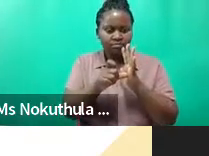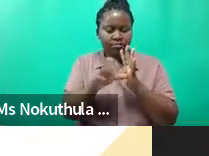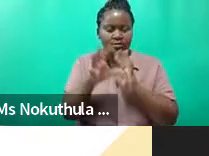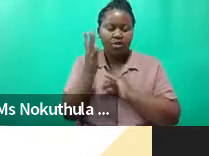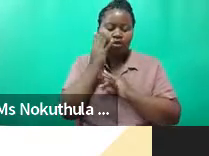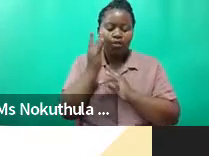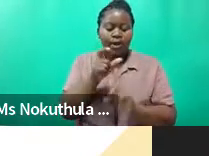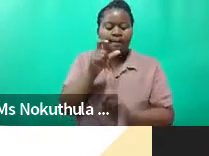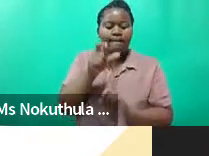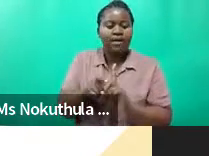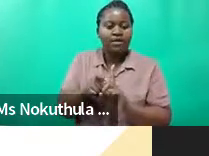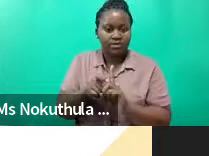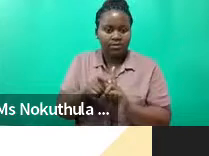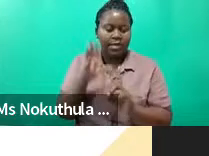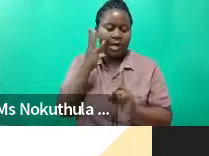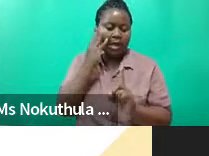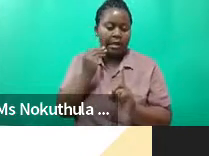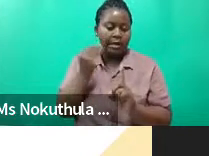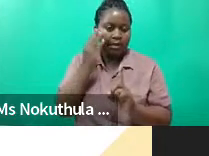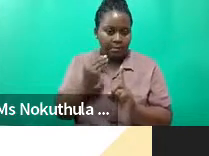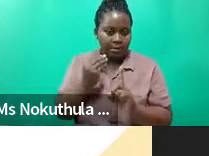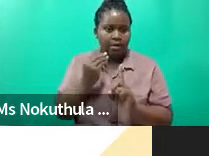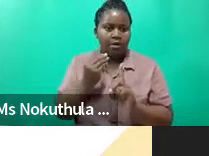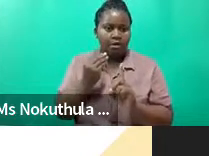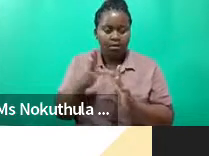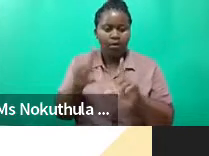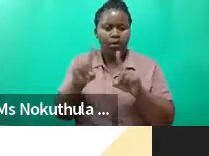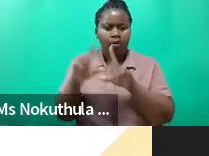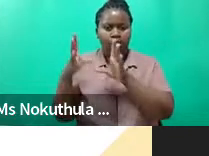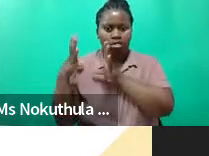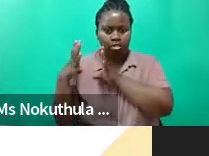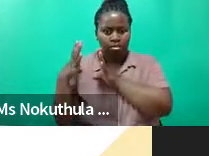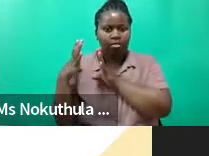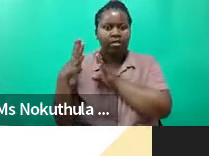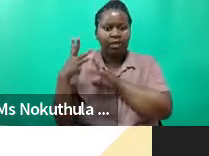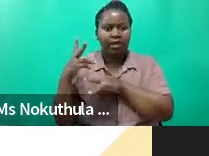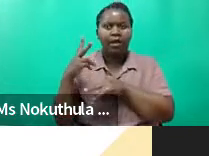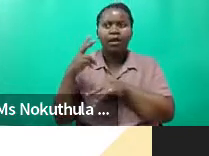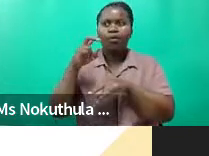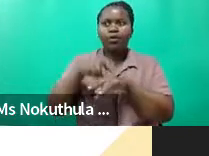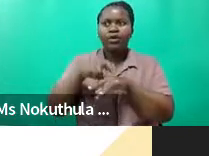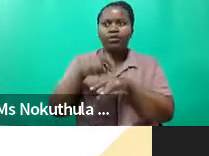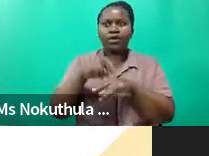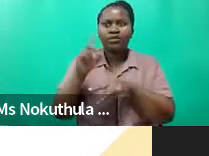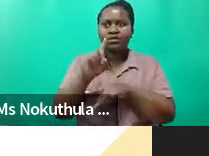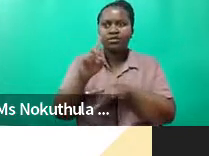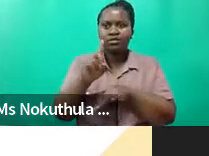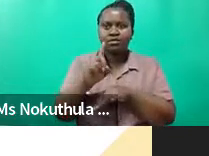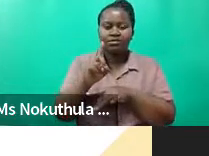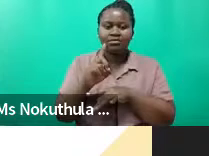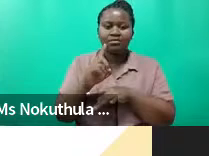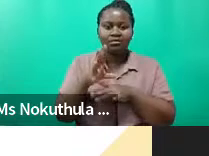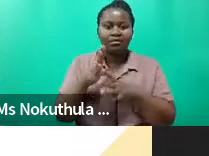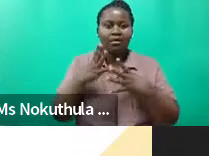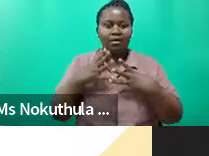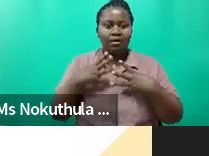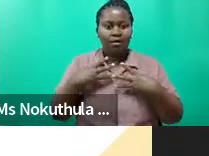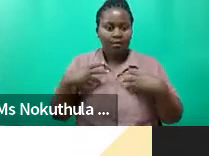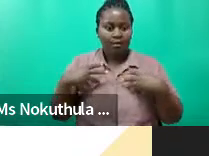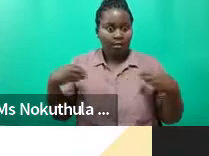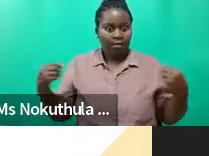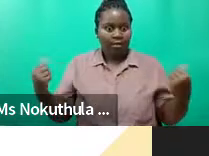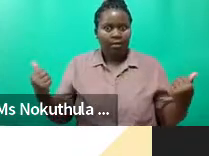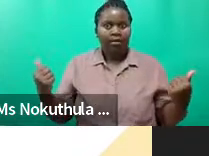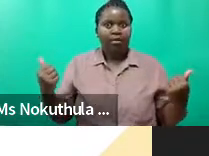person has experienced sensory overload, they might need to decompress, and you need safe spaces to do that